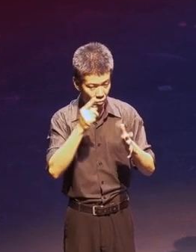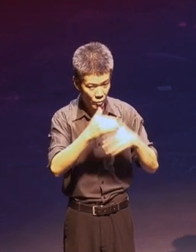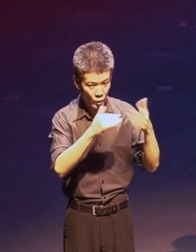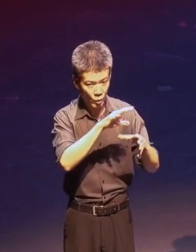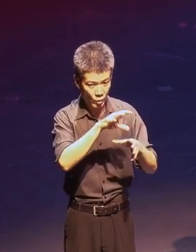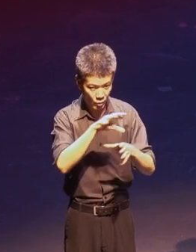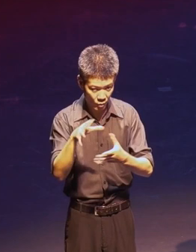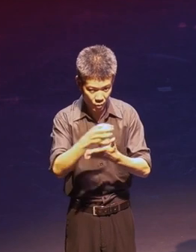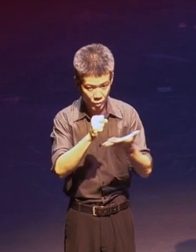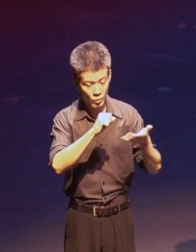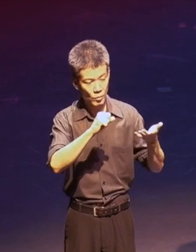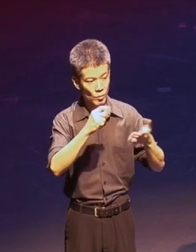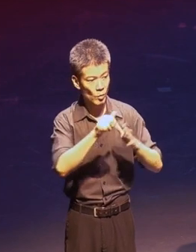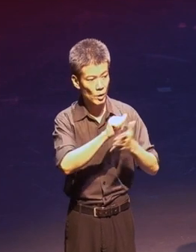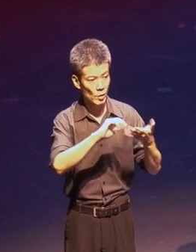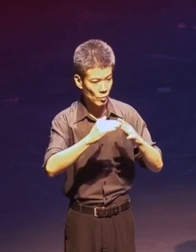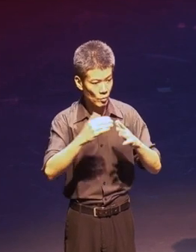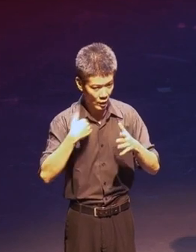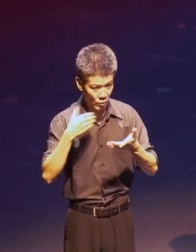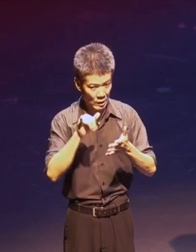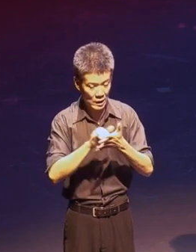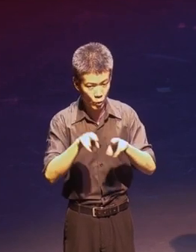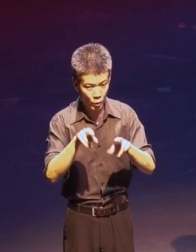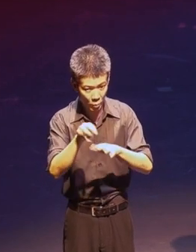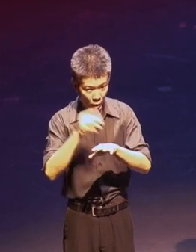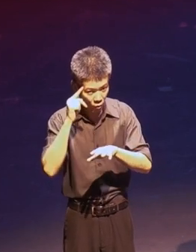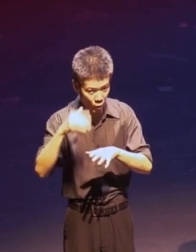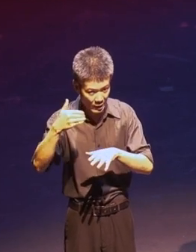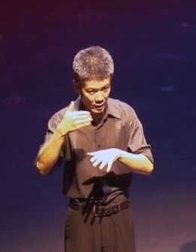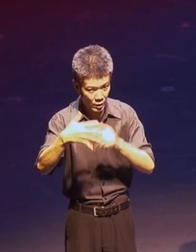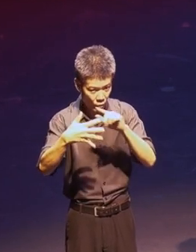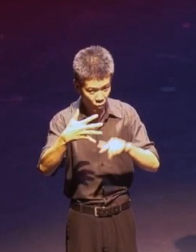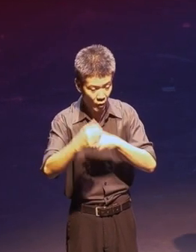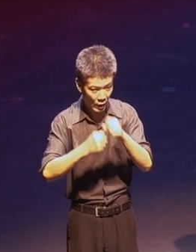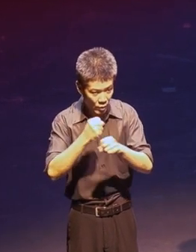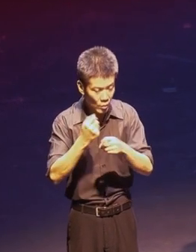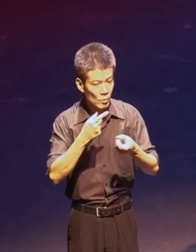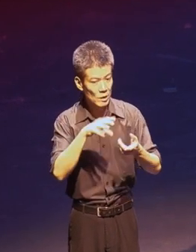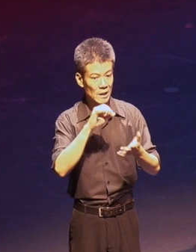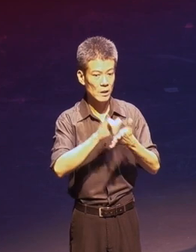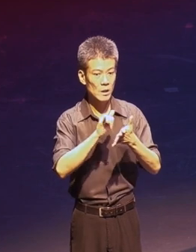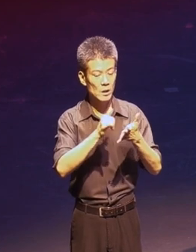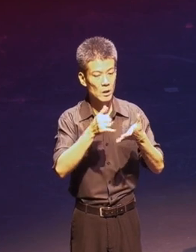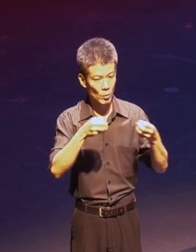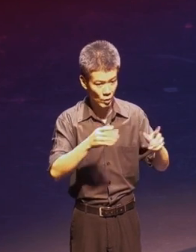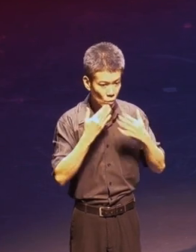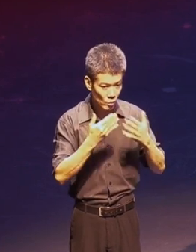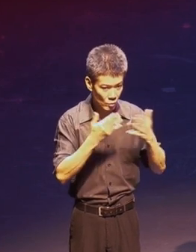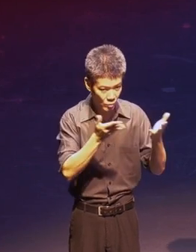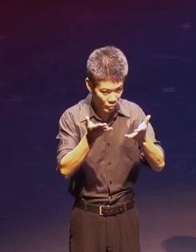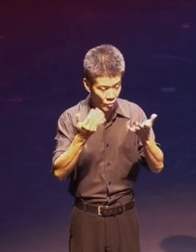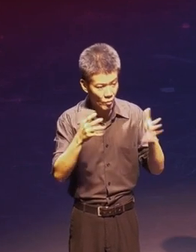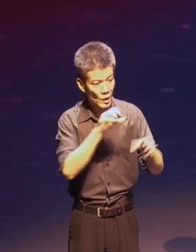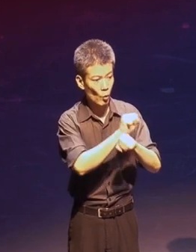efforts of the arts community to chart out a roadmap for the next 5 years. And I'd like to take this opportunity to thank those